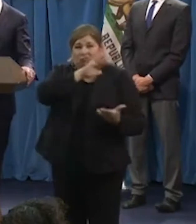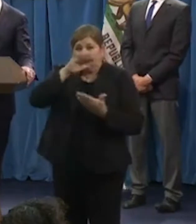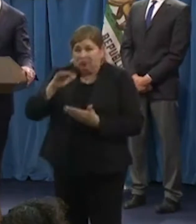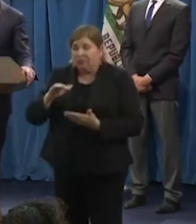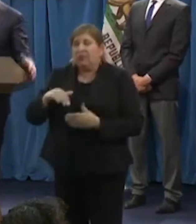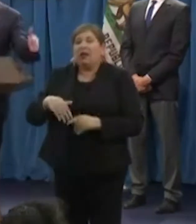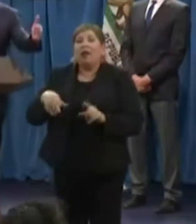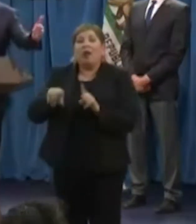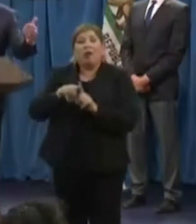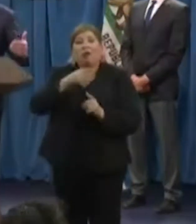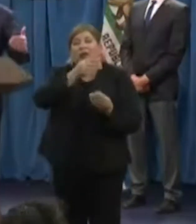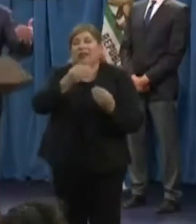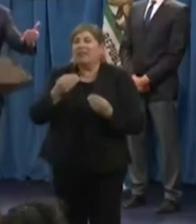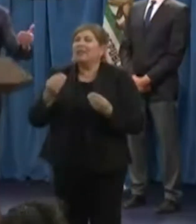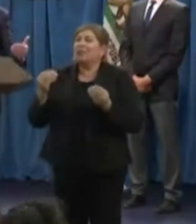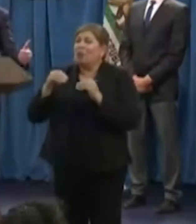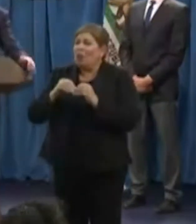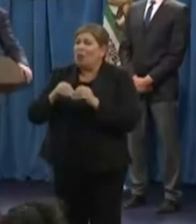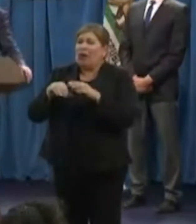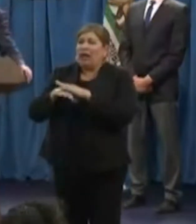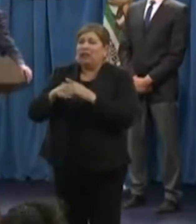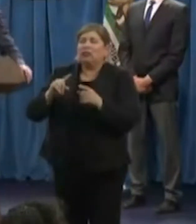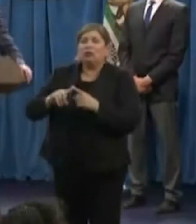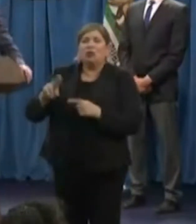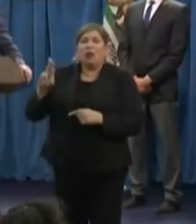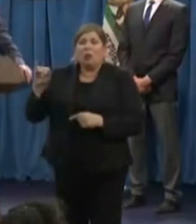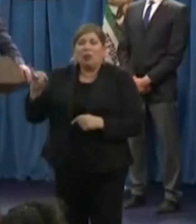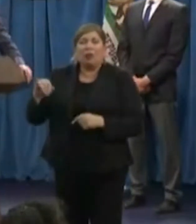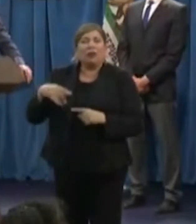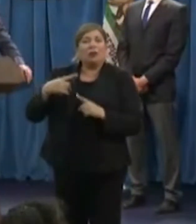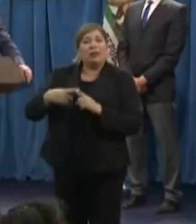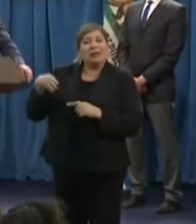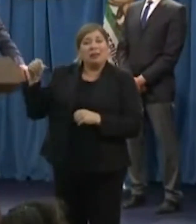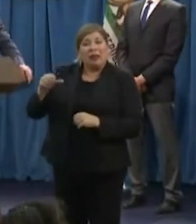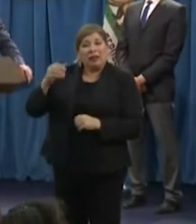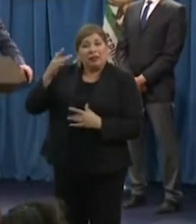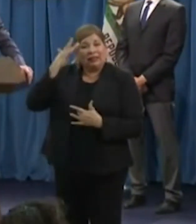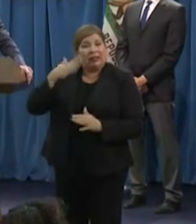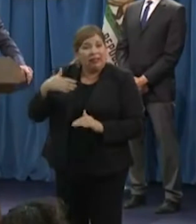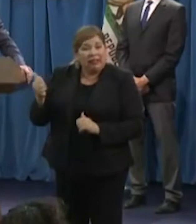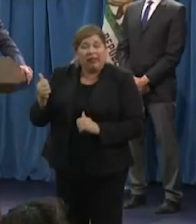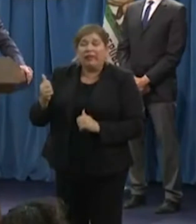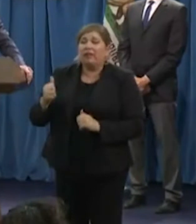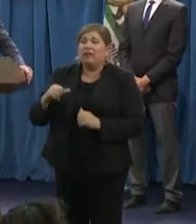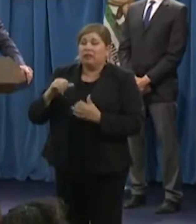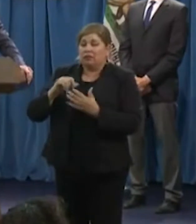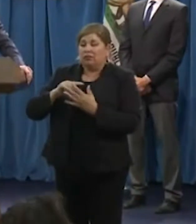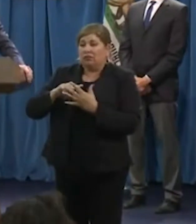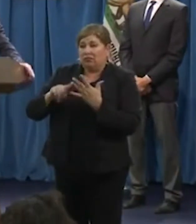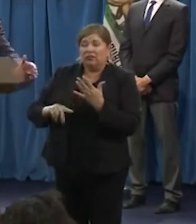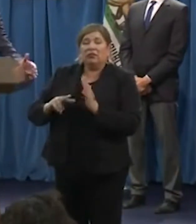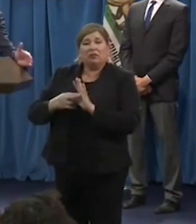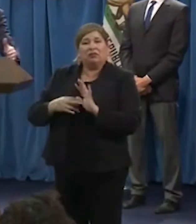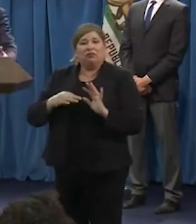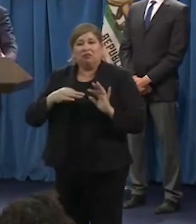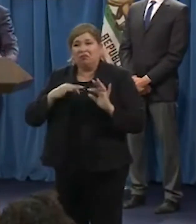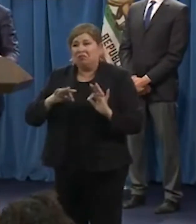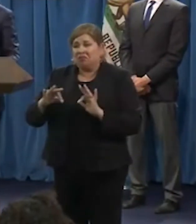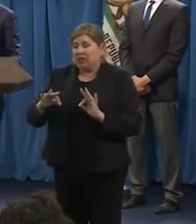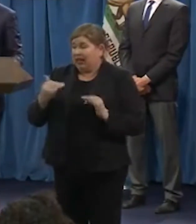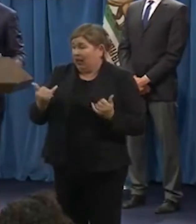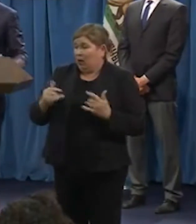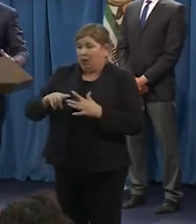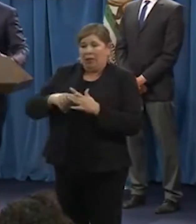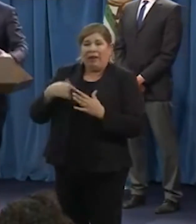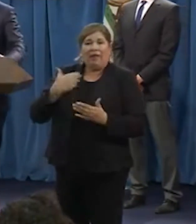to resources on the UI, and hopefully in the paid sick leave space. That will only further our efforts. We're in the beginning of our budget year,